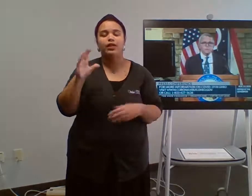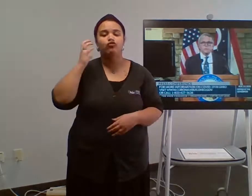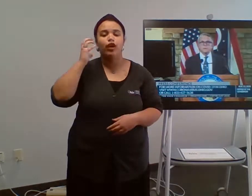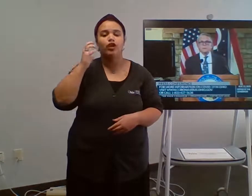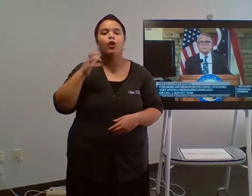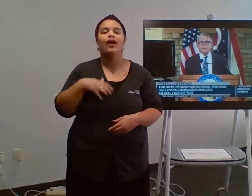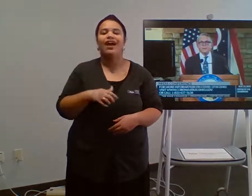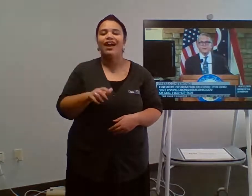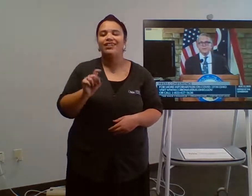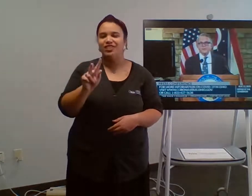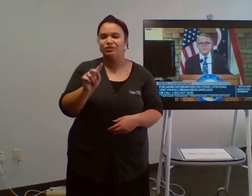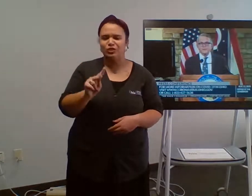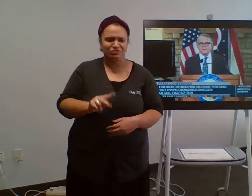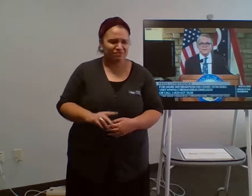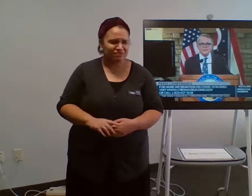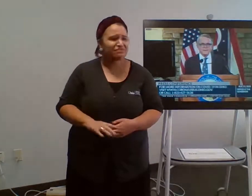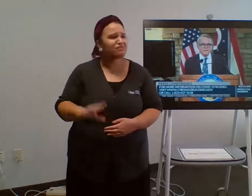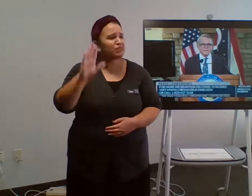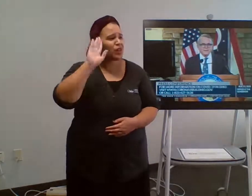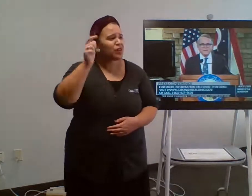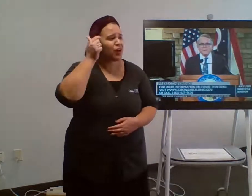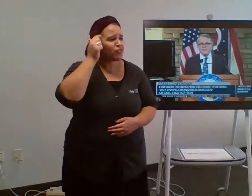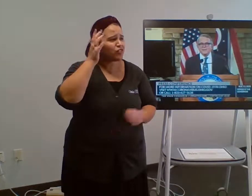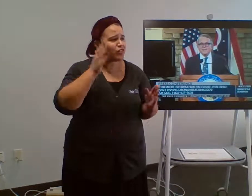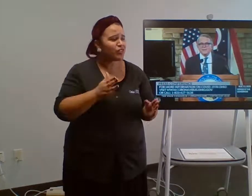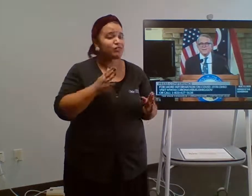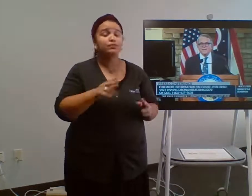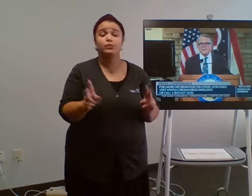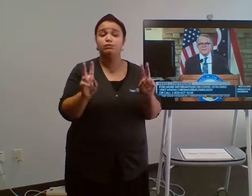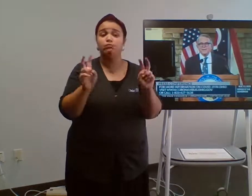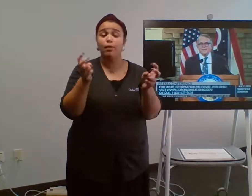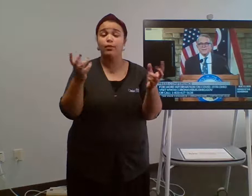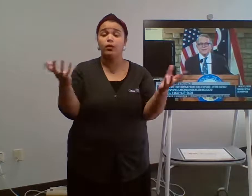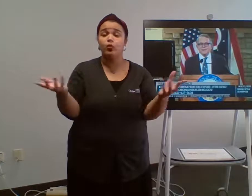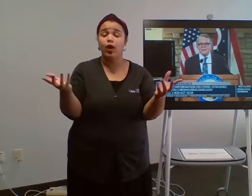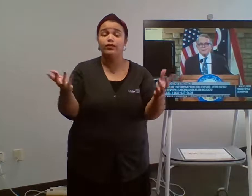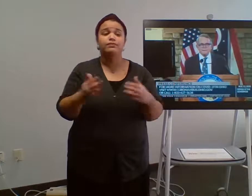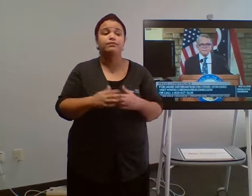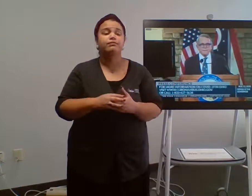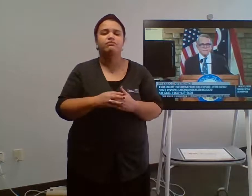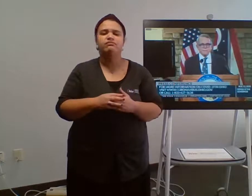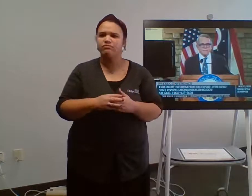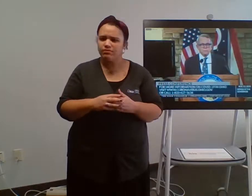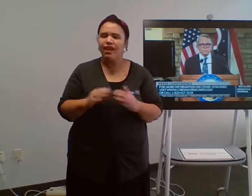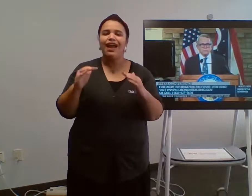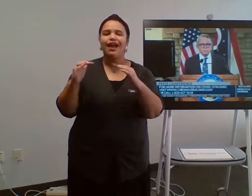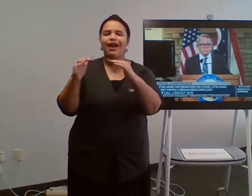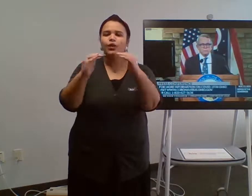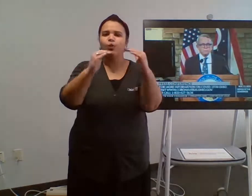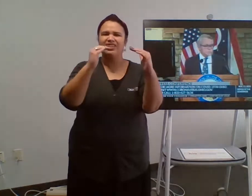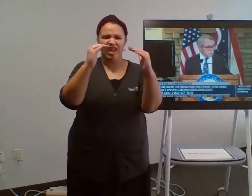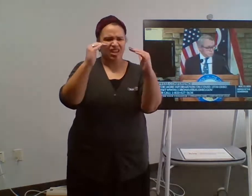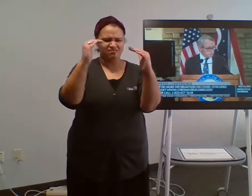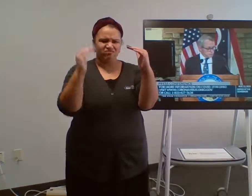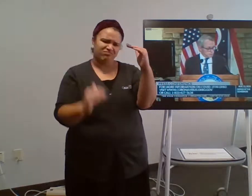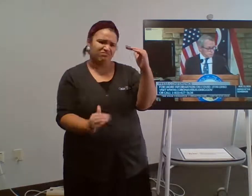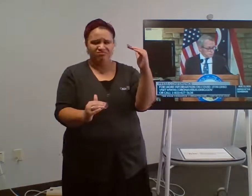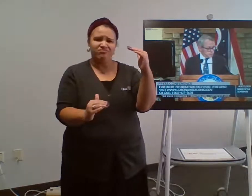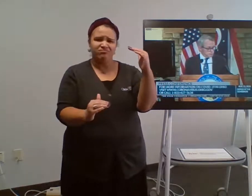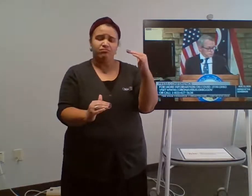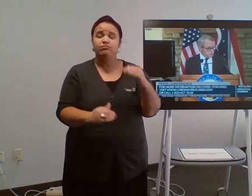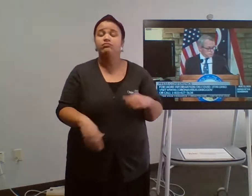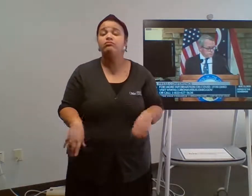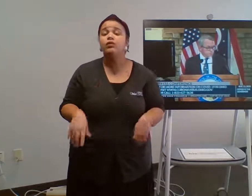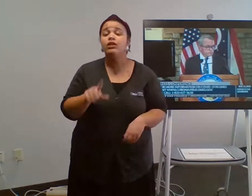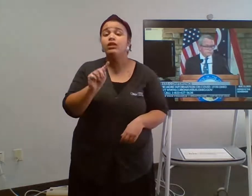Hi, Governor. Andy? On the topic of equity and disparity, when it comes to what the task force